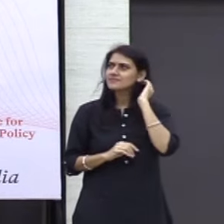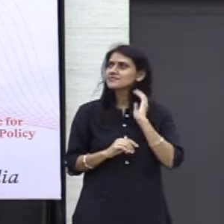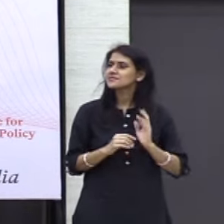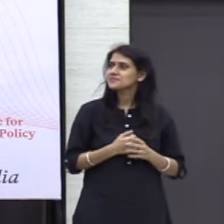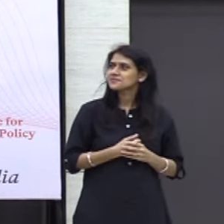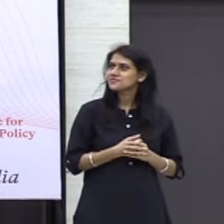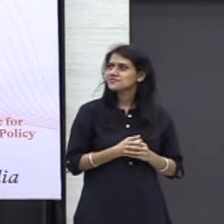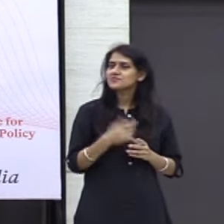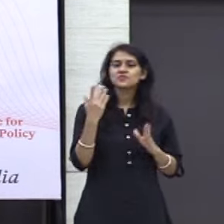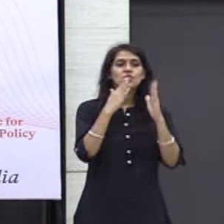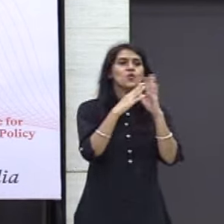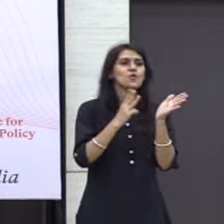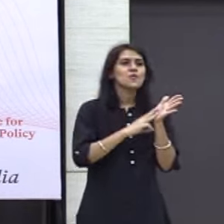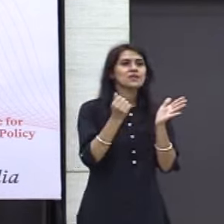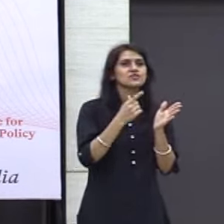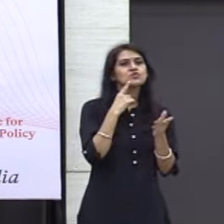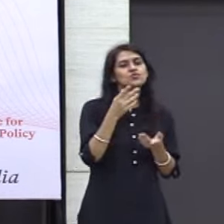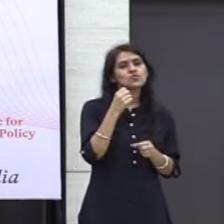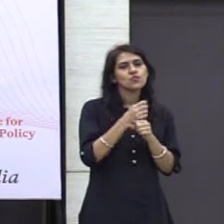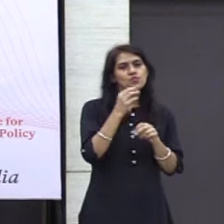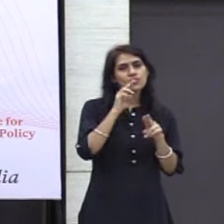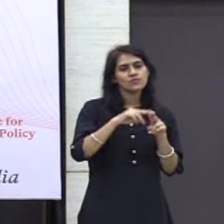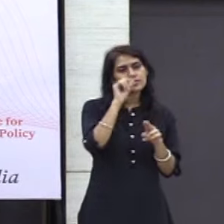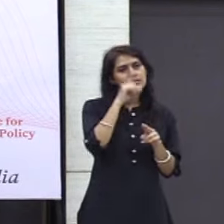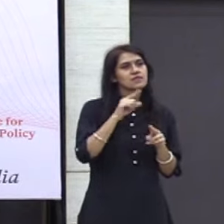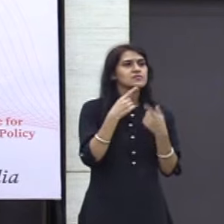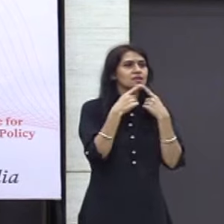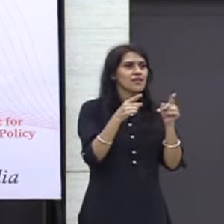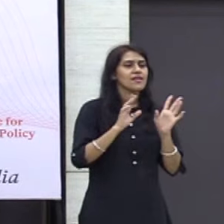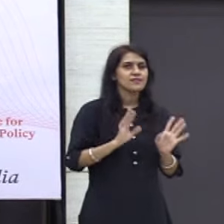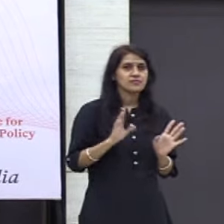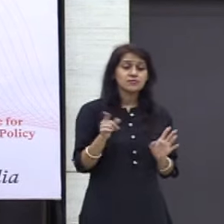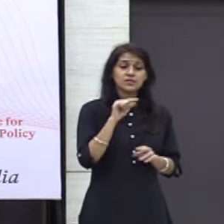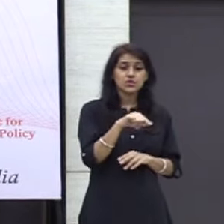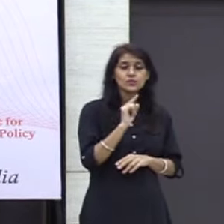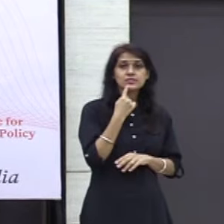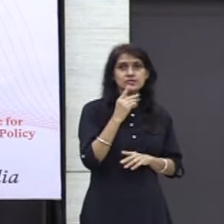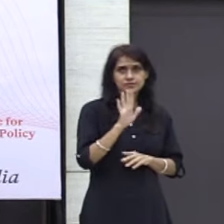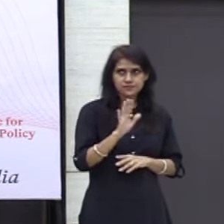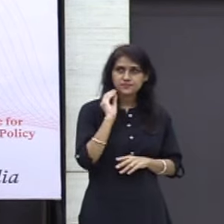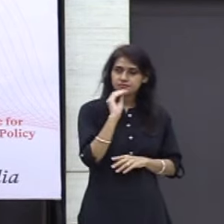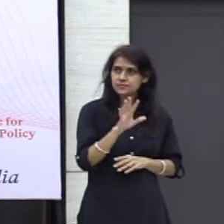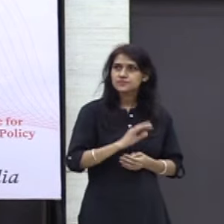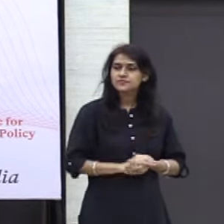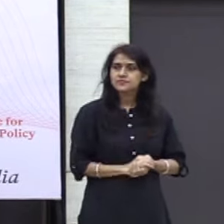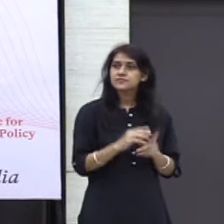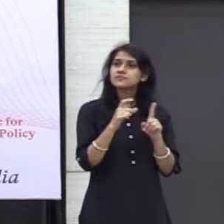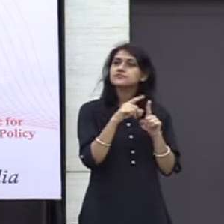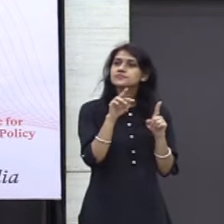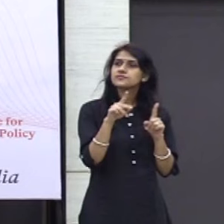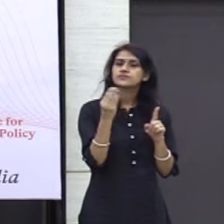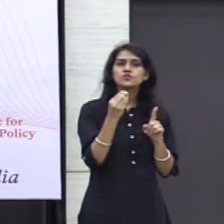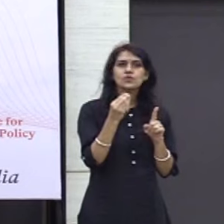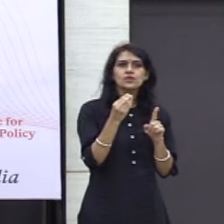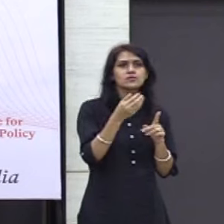that the Home Minister and this government has thought of. Even more serious now is the definition of a